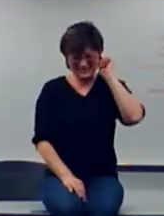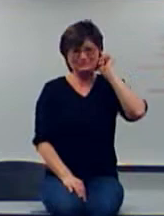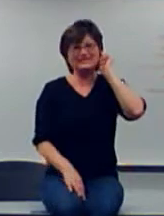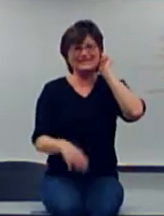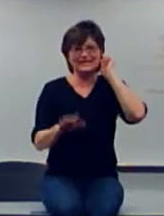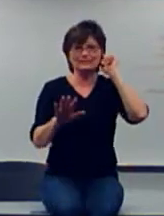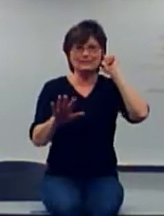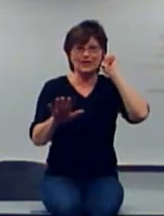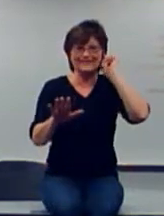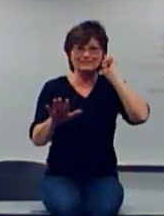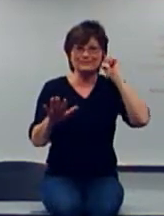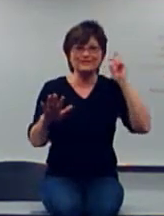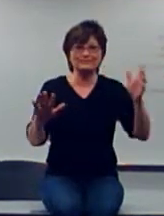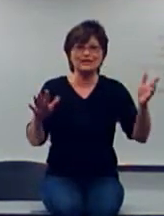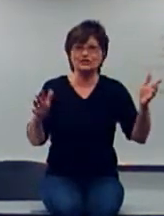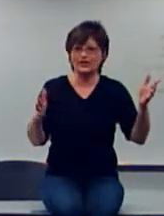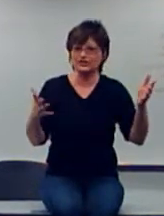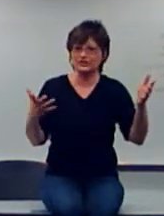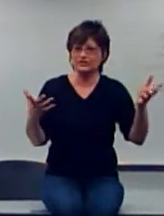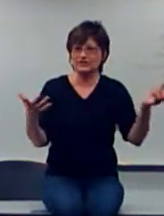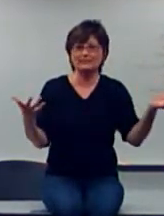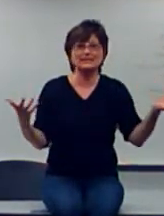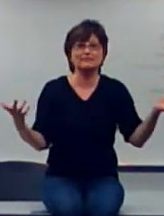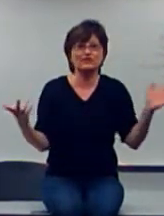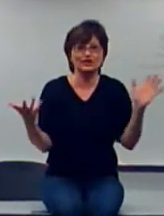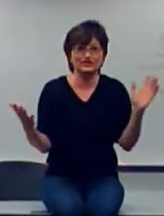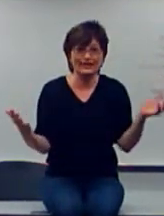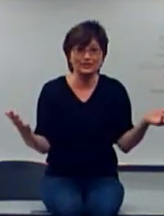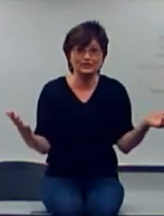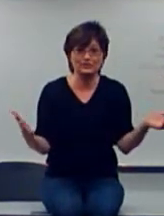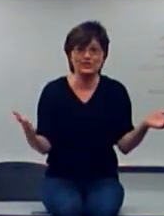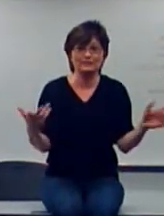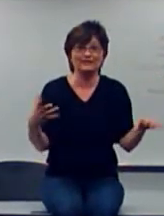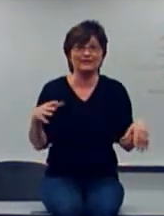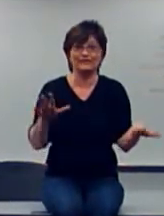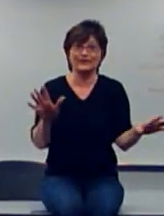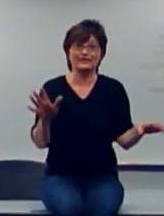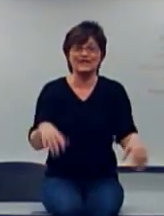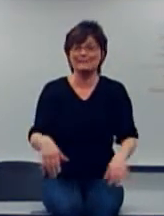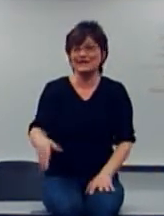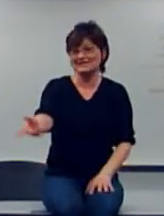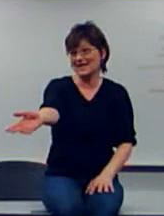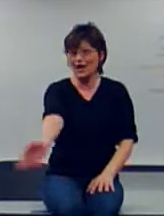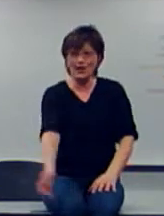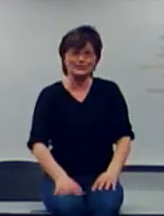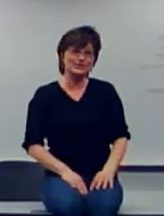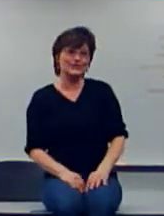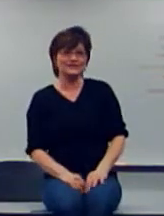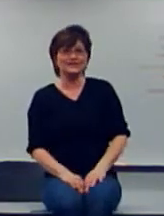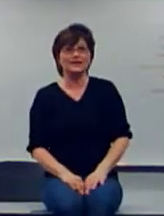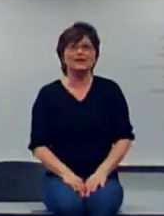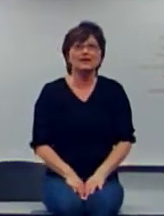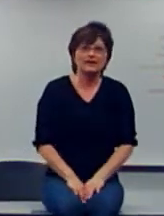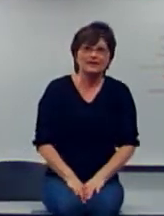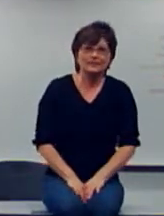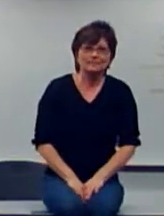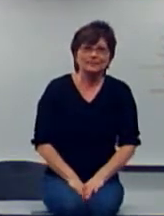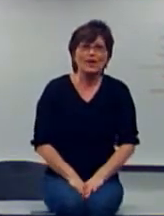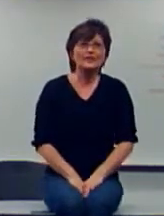But is it a little bit more comfortable because I'm not a stranger? I'm not some strange deaf person who's coming in for the very first time and I say, go, do You're it. so clear. Oh,